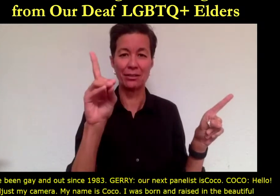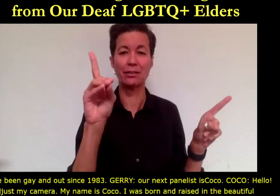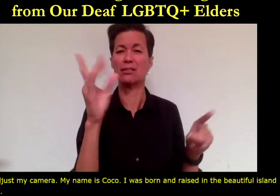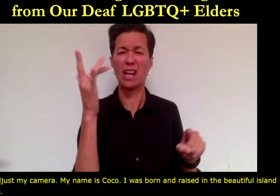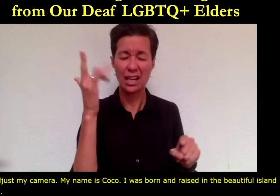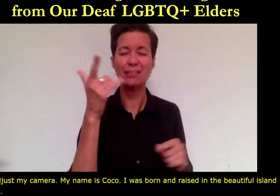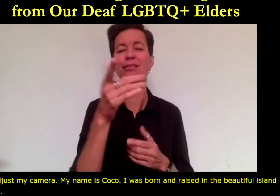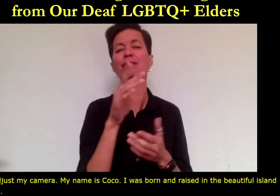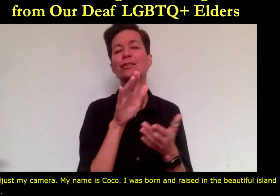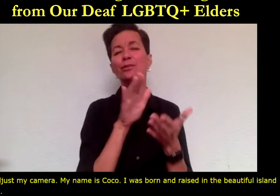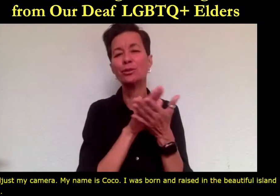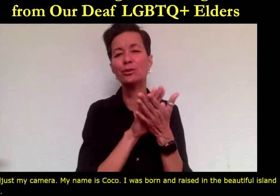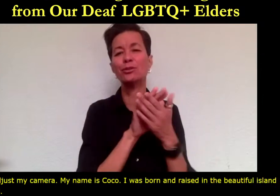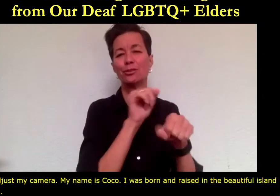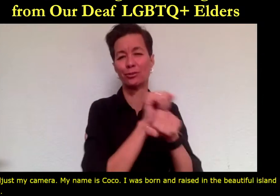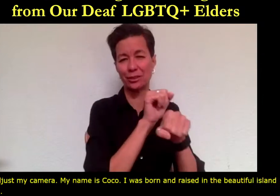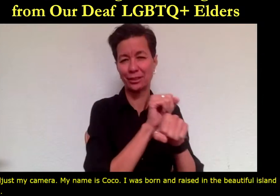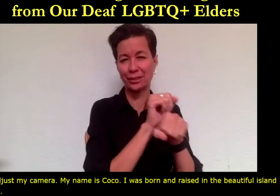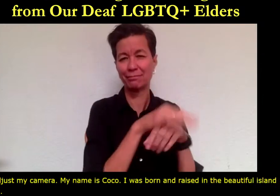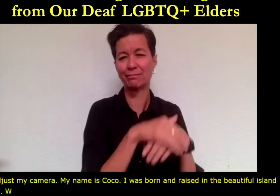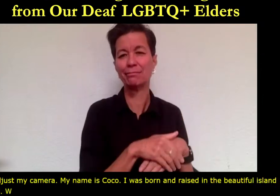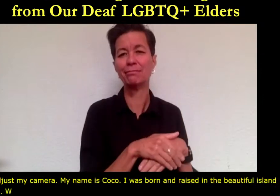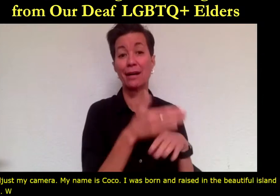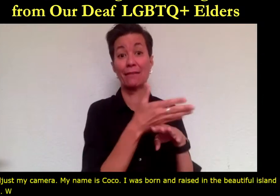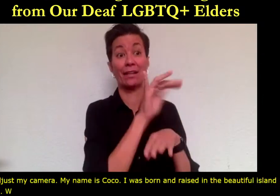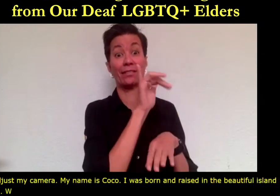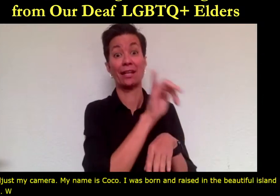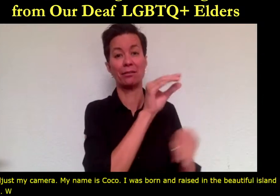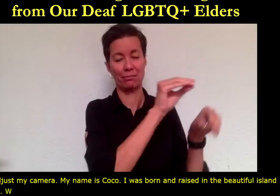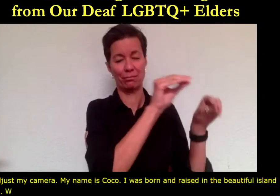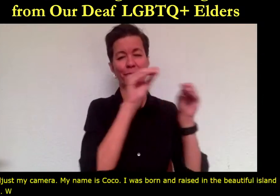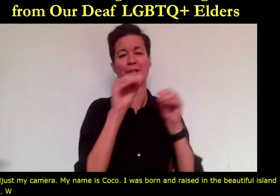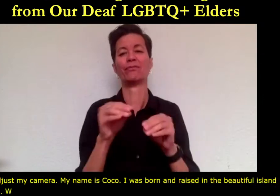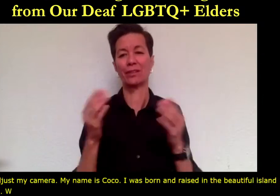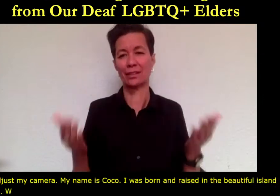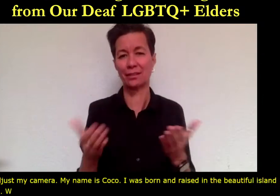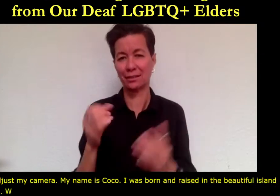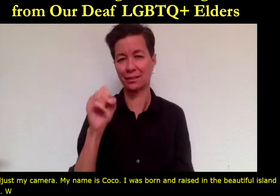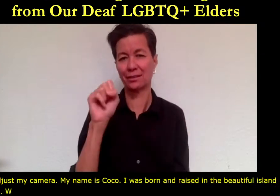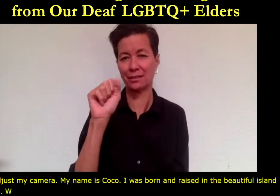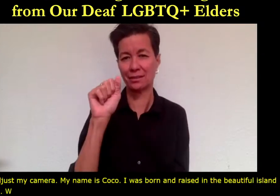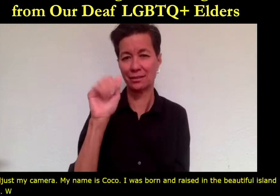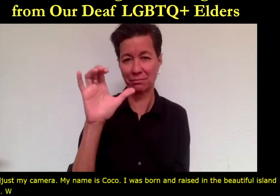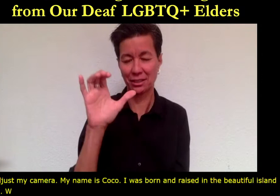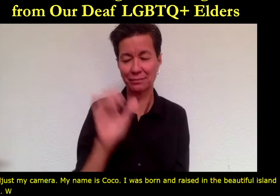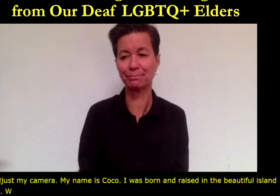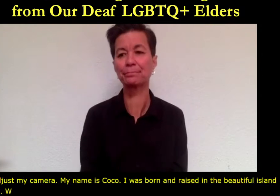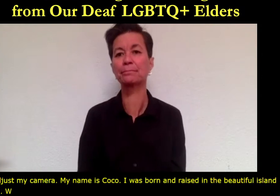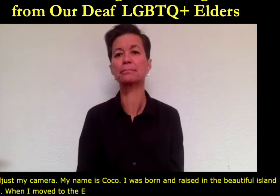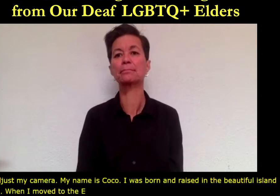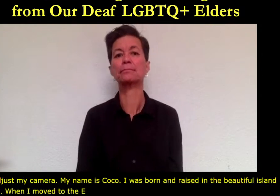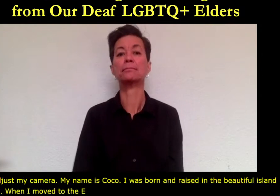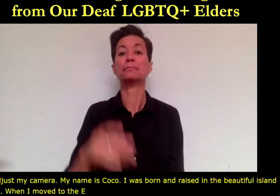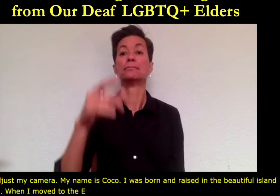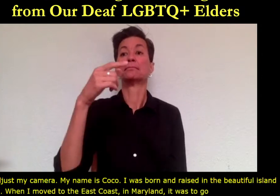east uh maryland was to go to school and to work there after that i moved here to sacramento